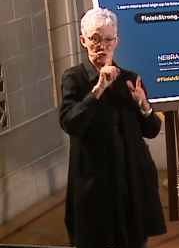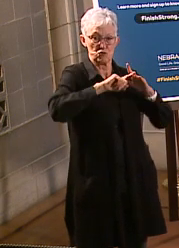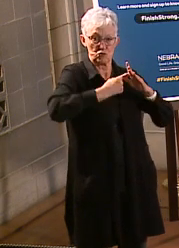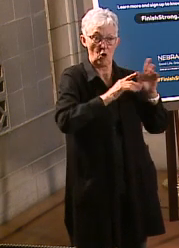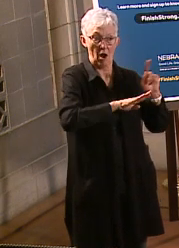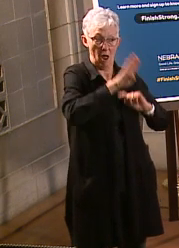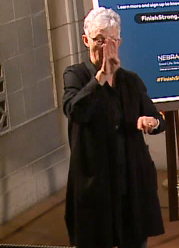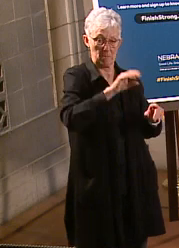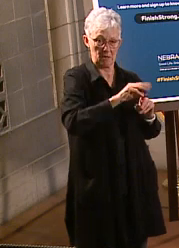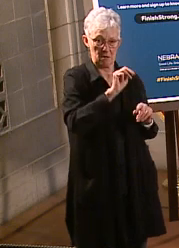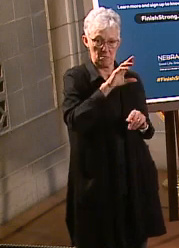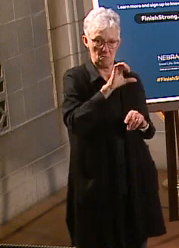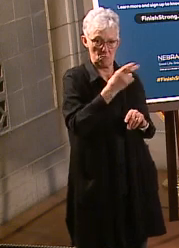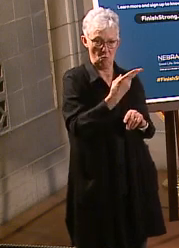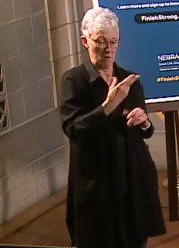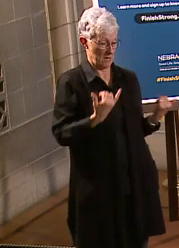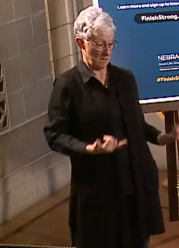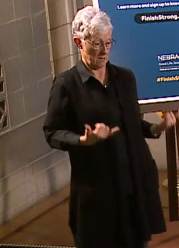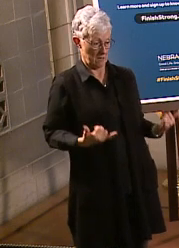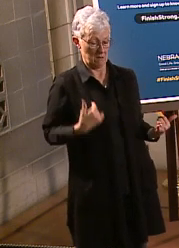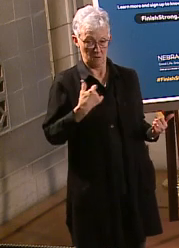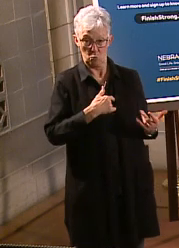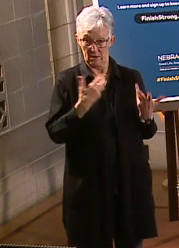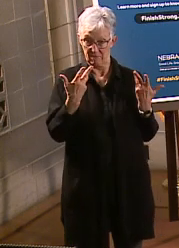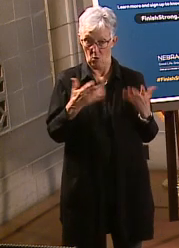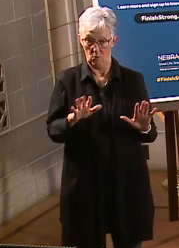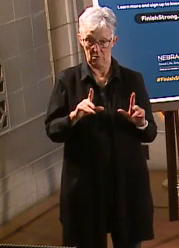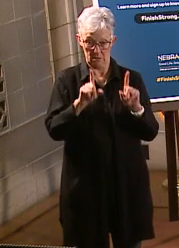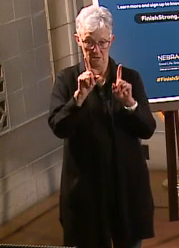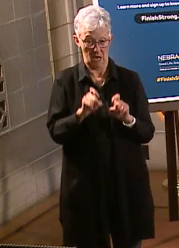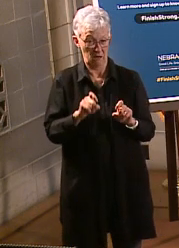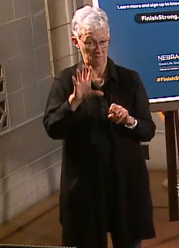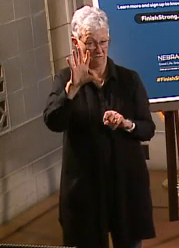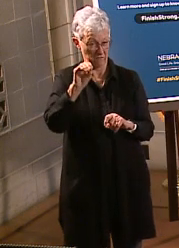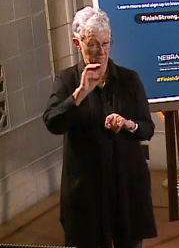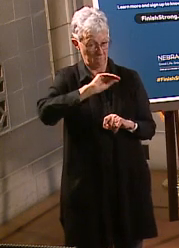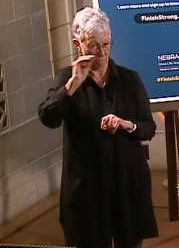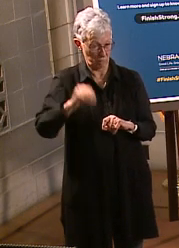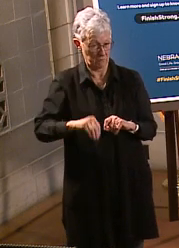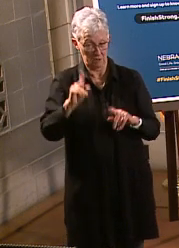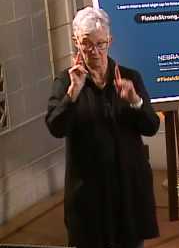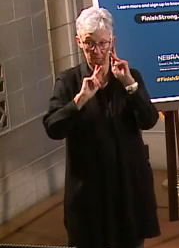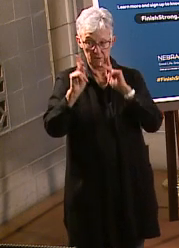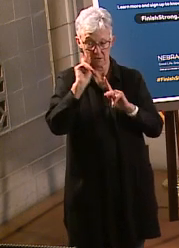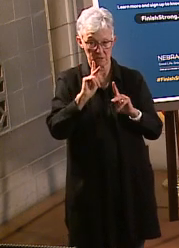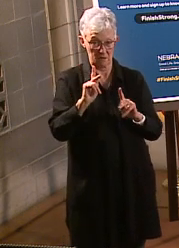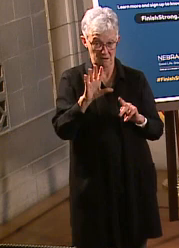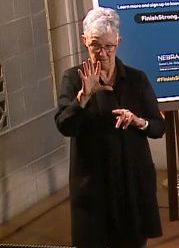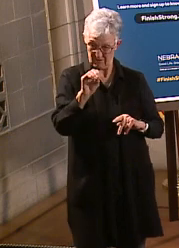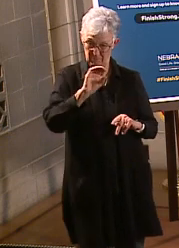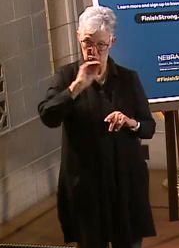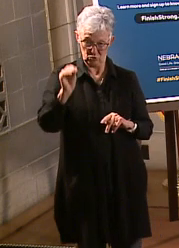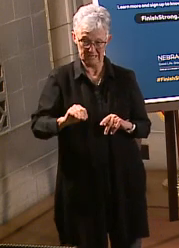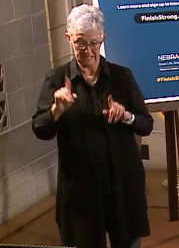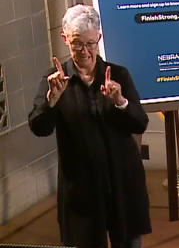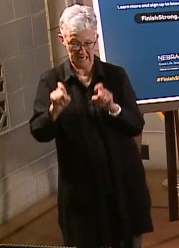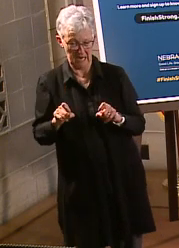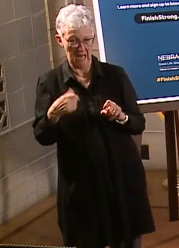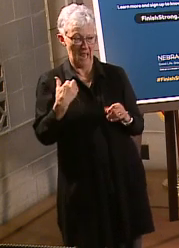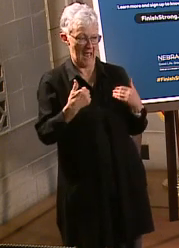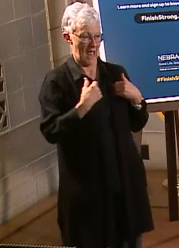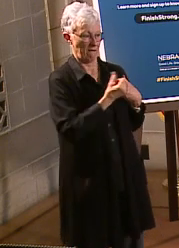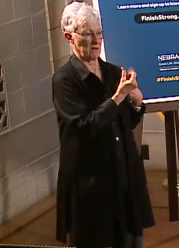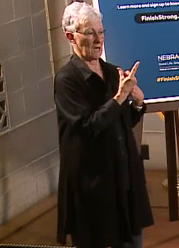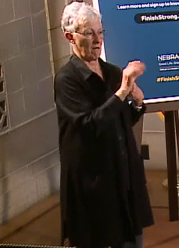almost 50% of the Nebraska population. Of those 50% that have been tested, our population, we have about 11%